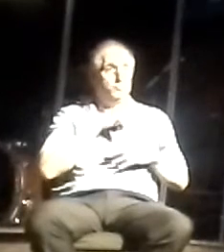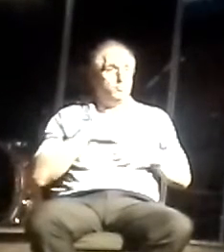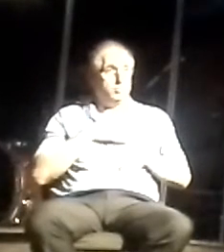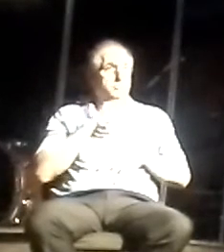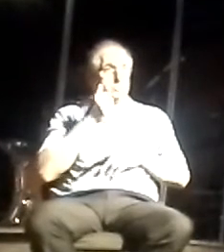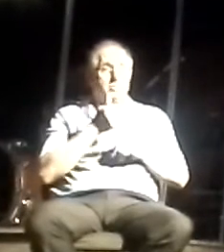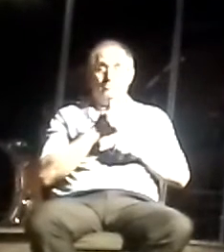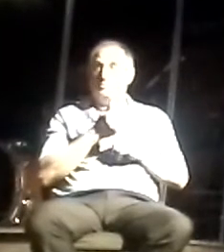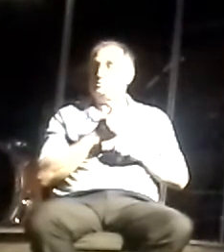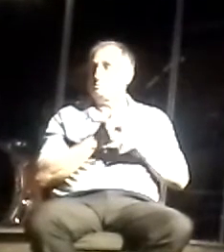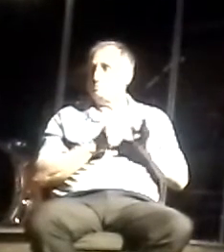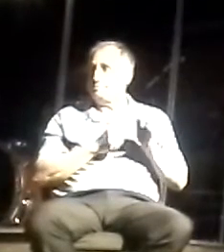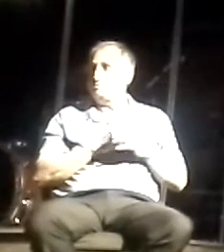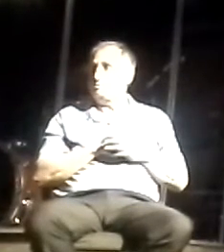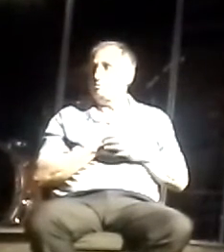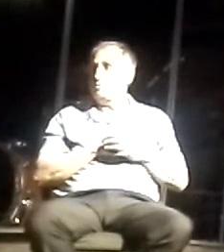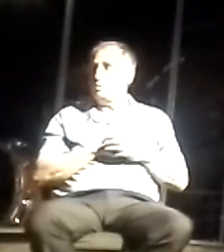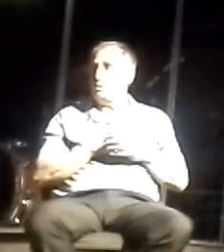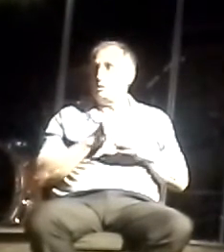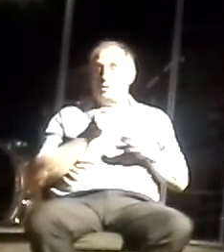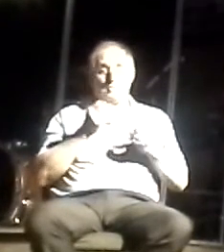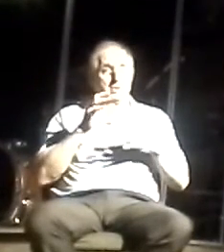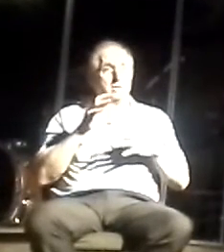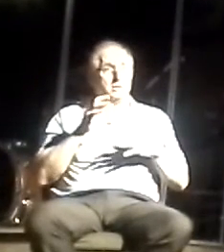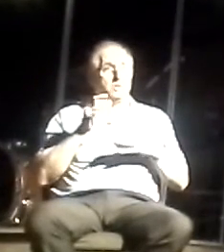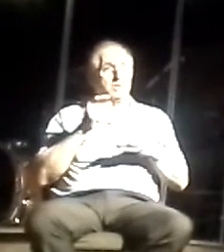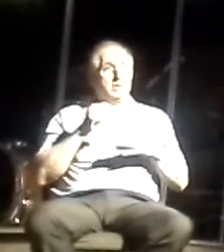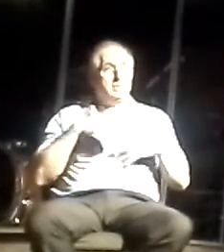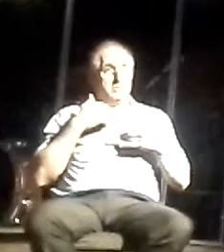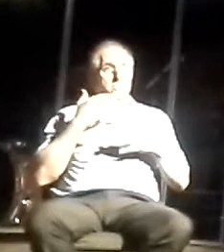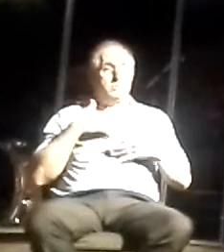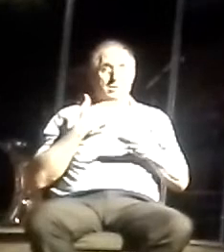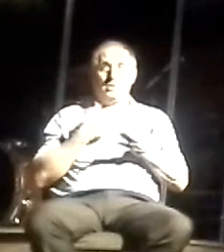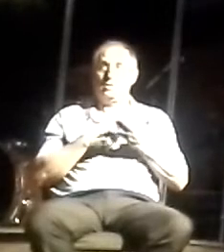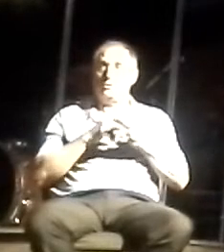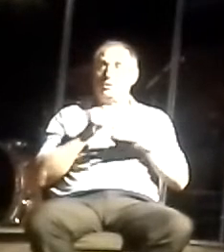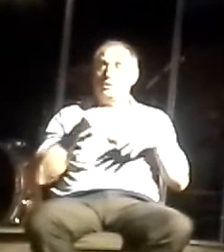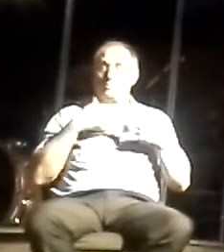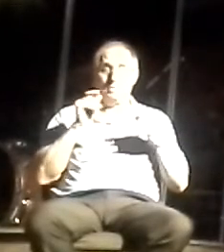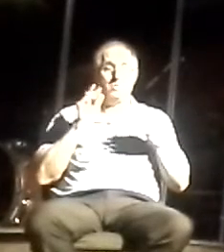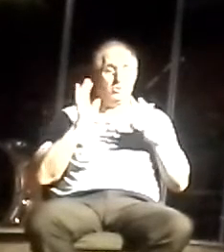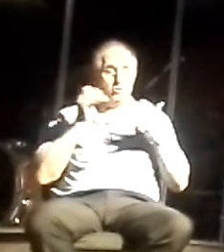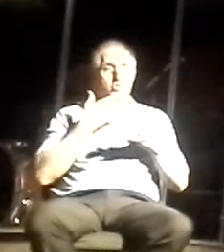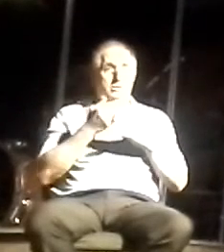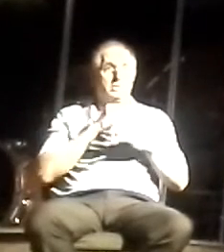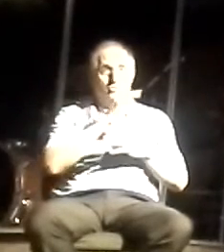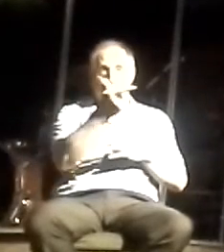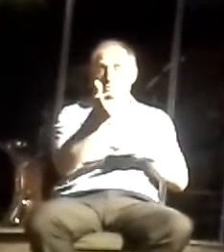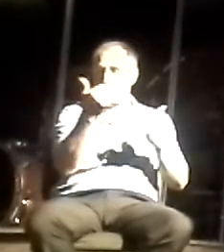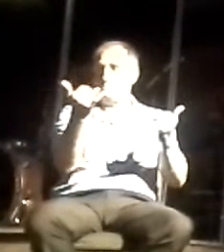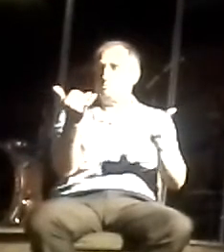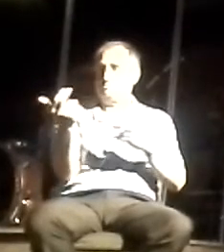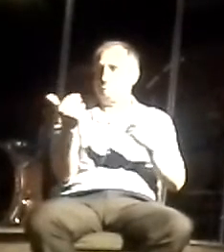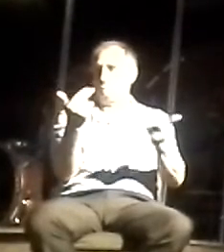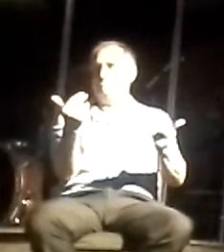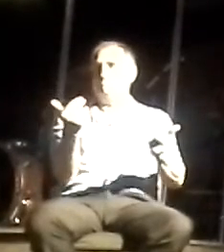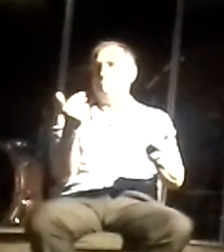far? How many are glad we're talking to young people today? Good, because it's your turn.